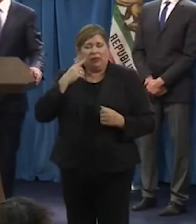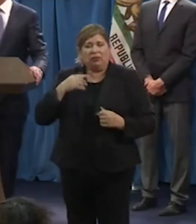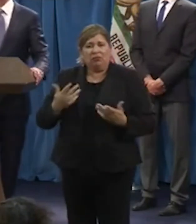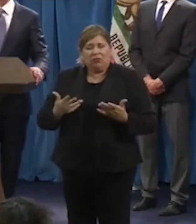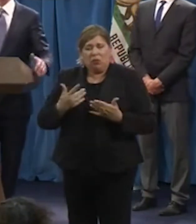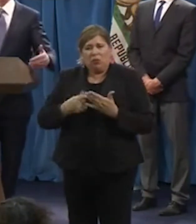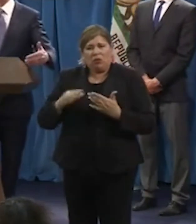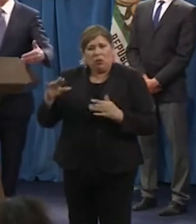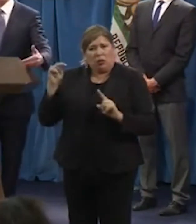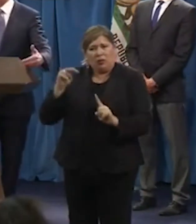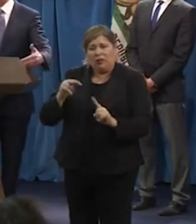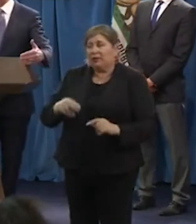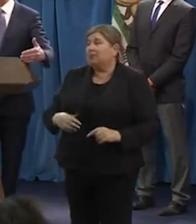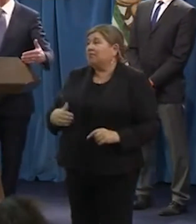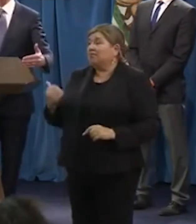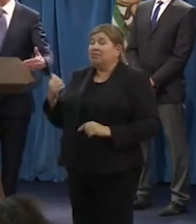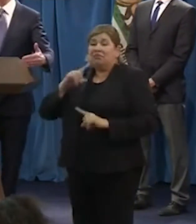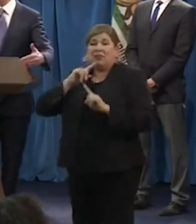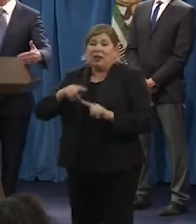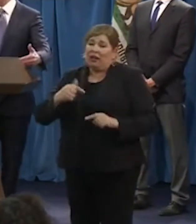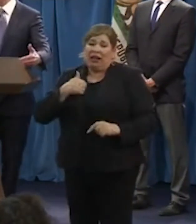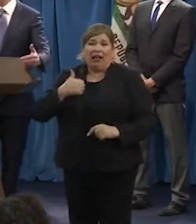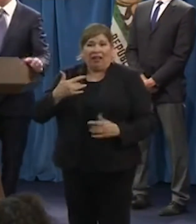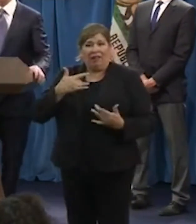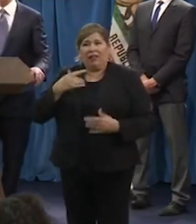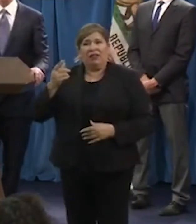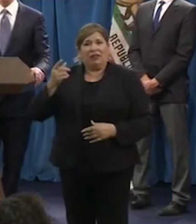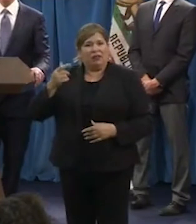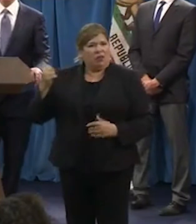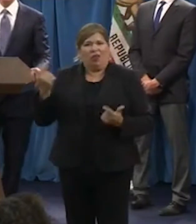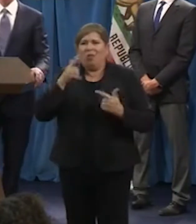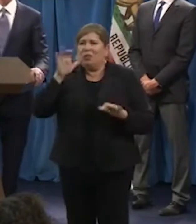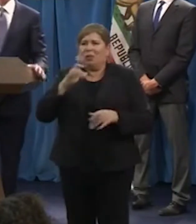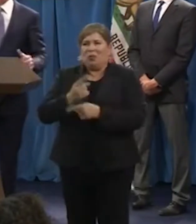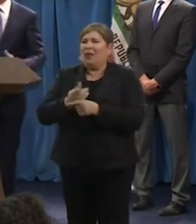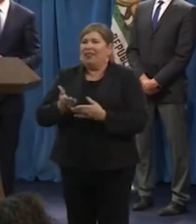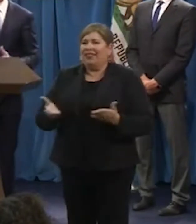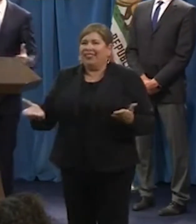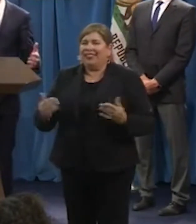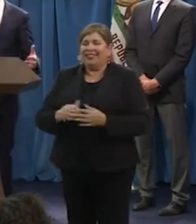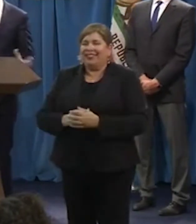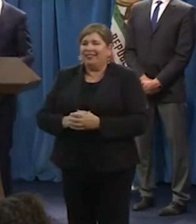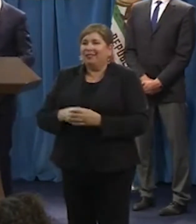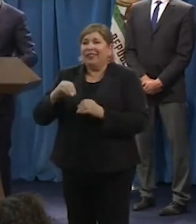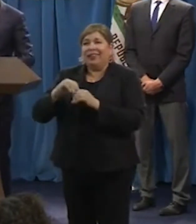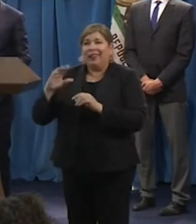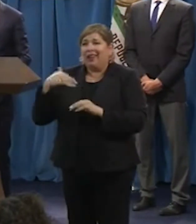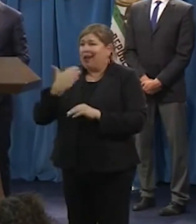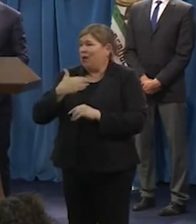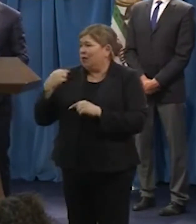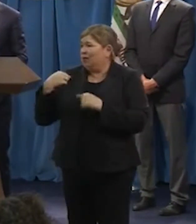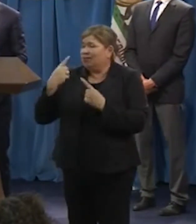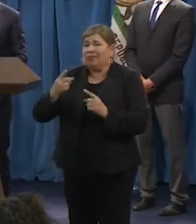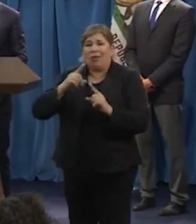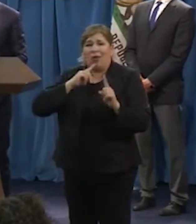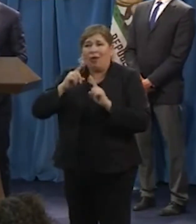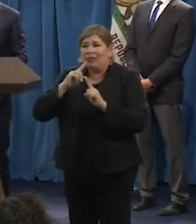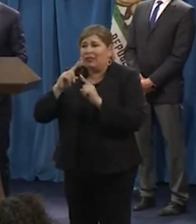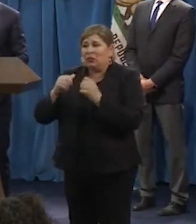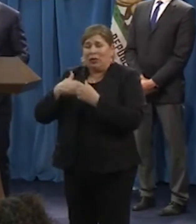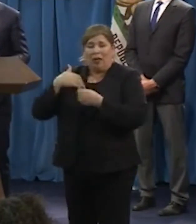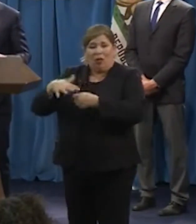think we are hardwired, I believe, to do the right thing. And in all the conversations we've had with our local health